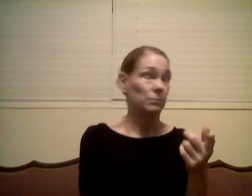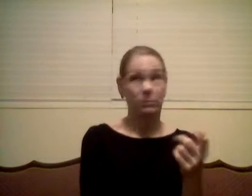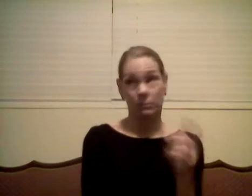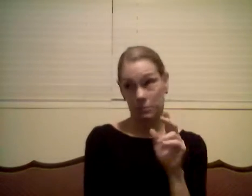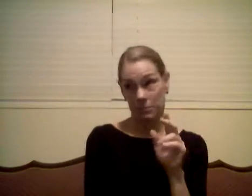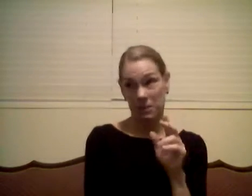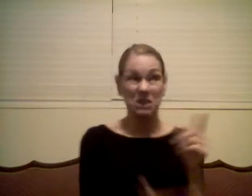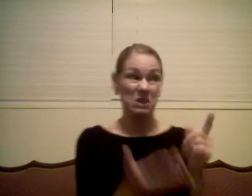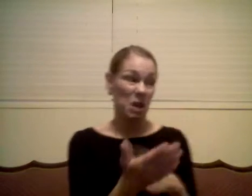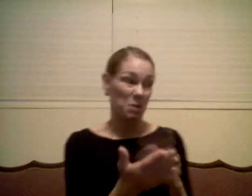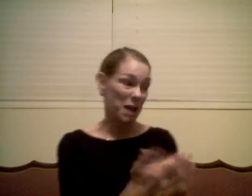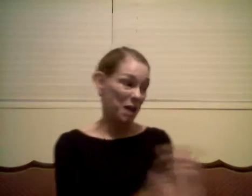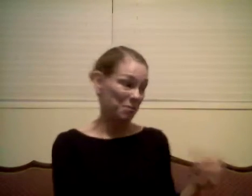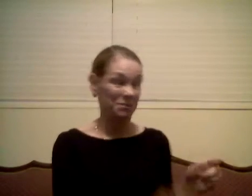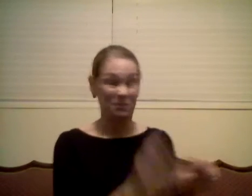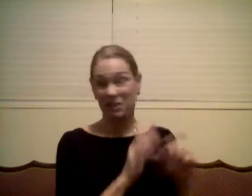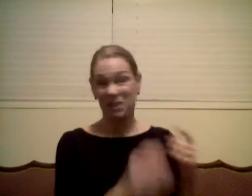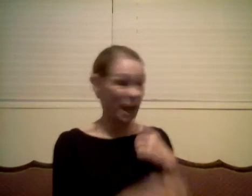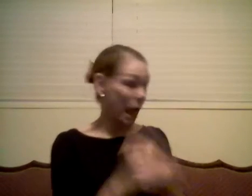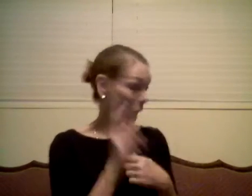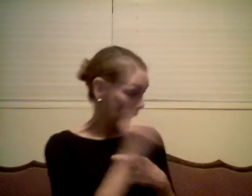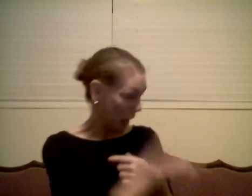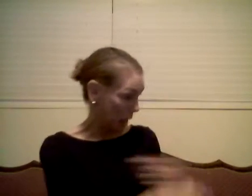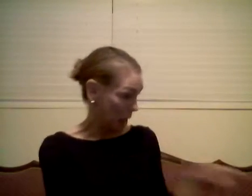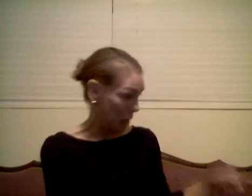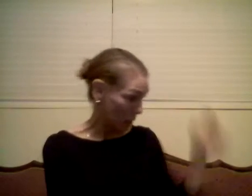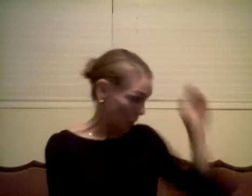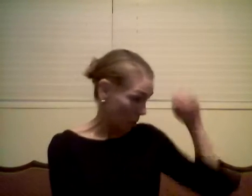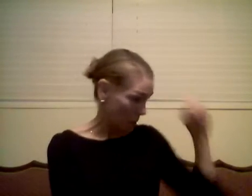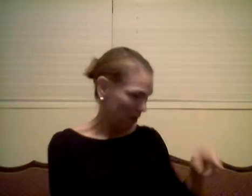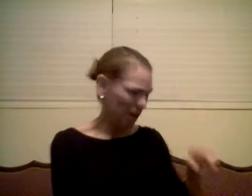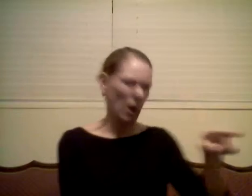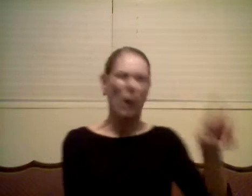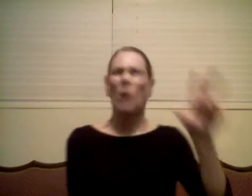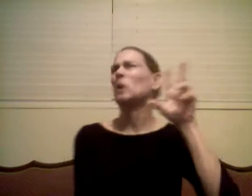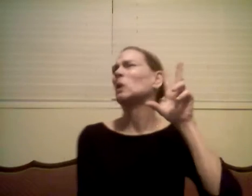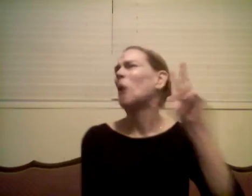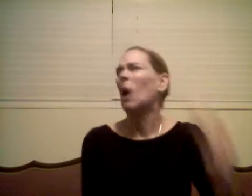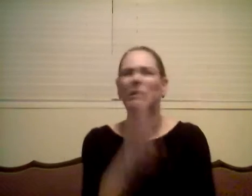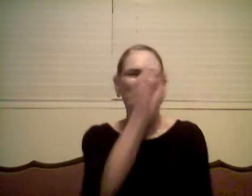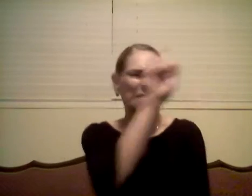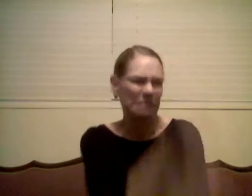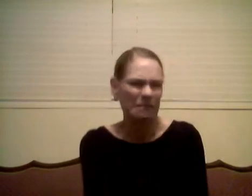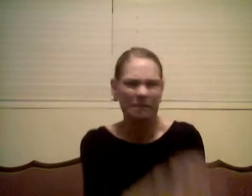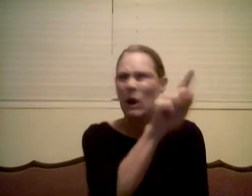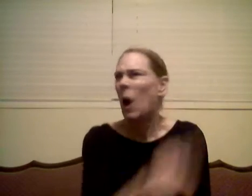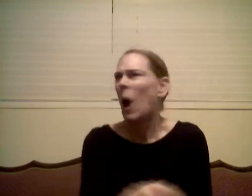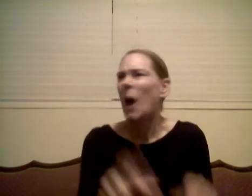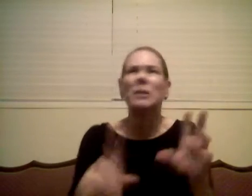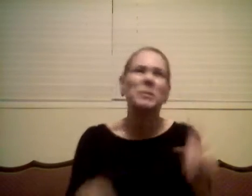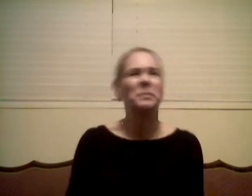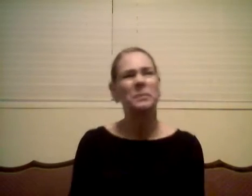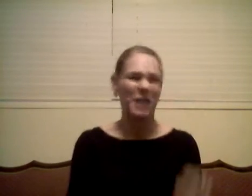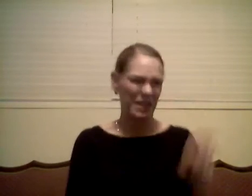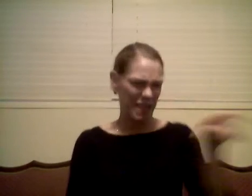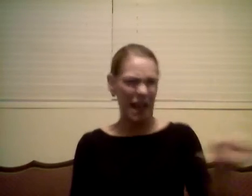Girl came walking all up in here with attitude, okay? I was like, good morning, I have some paperwork for you. Yeah, took the paper, sat down,